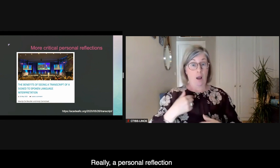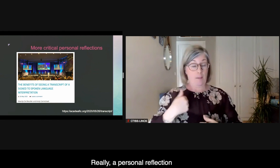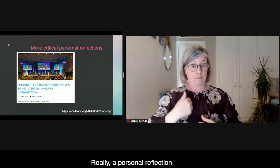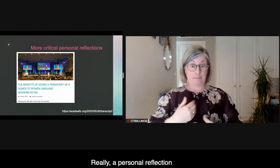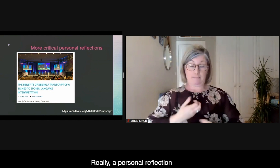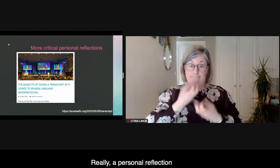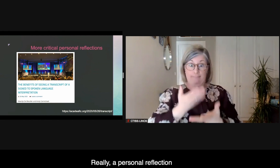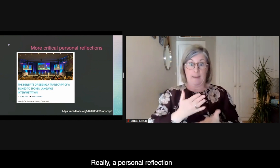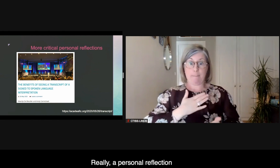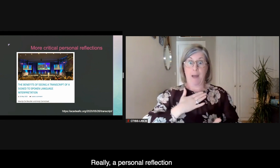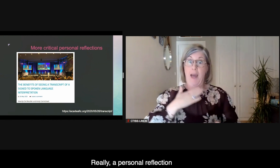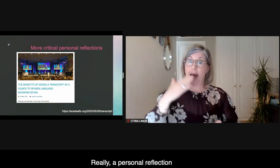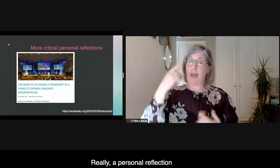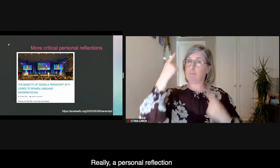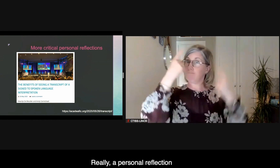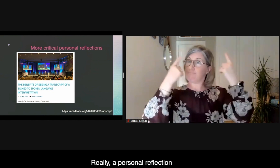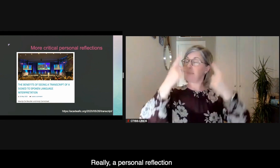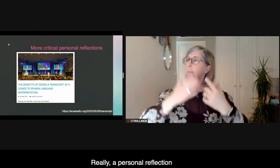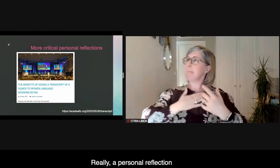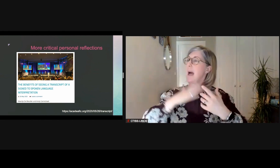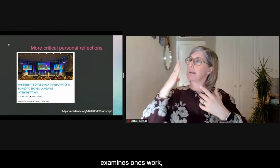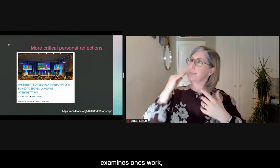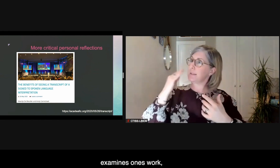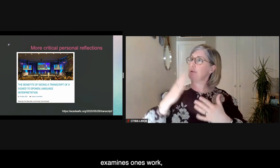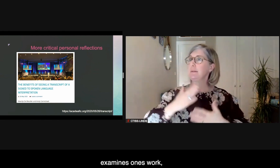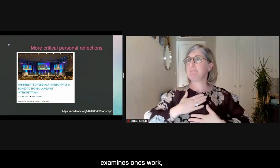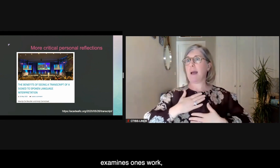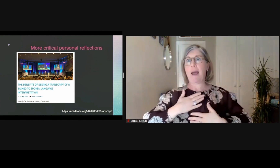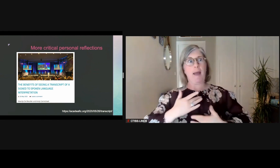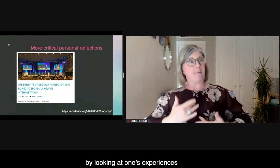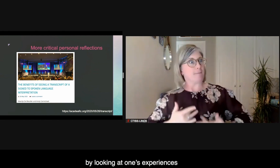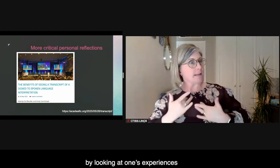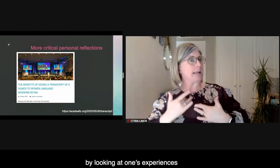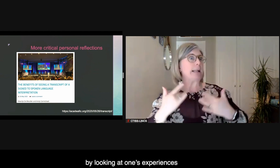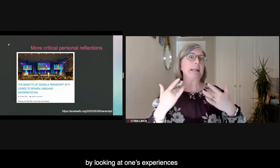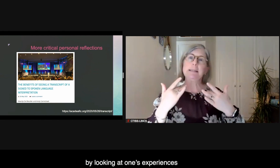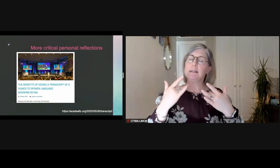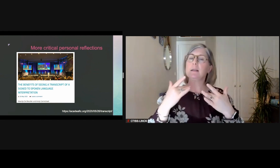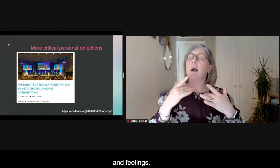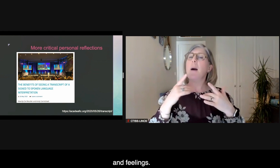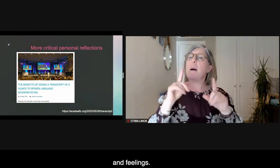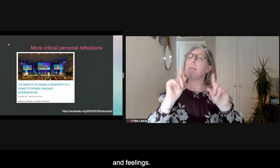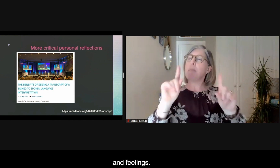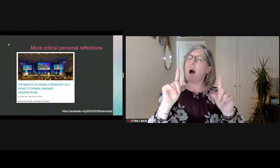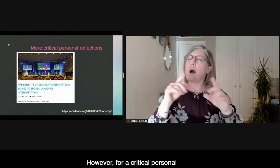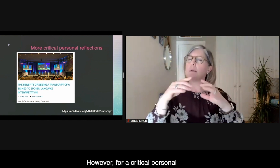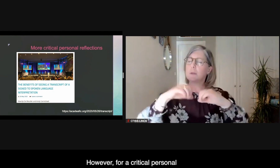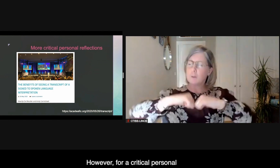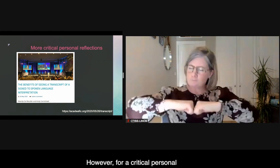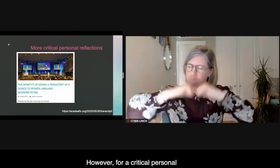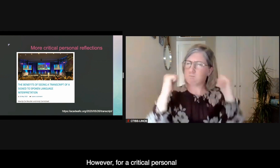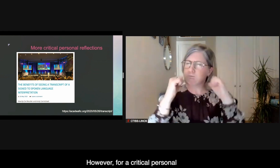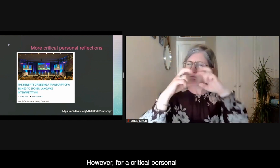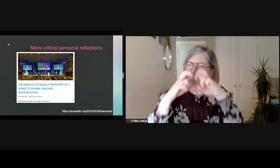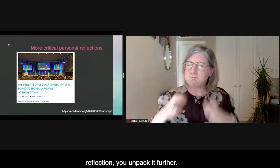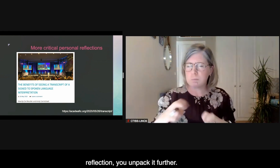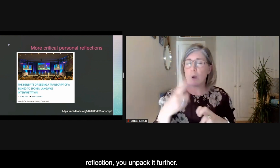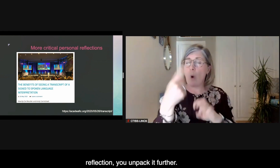Really, a personal reflection examines one's work by looking at one's experiences and feelings. However, for a critical